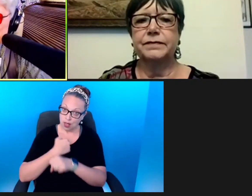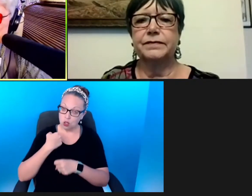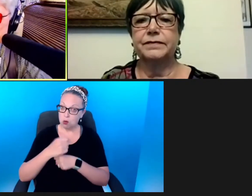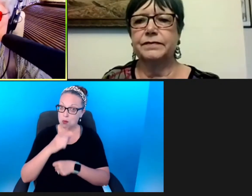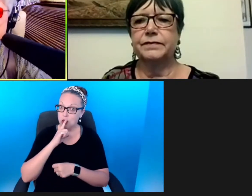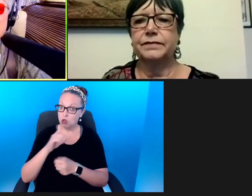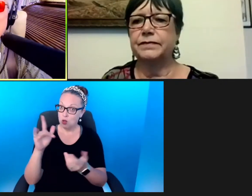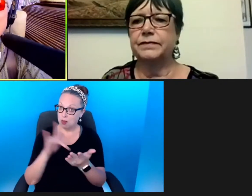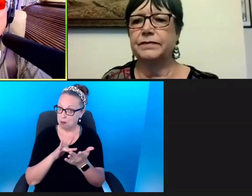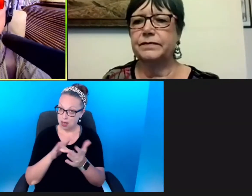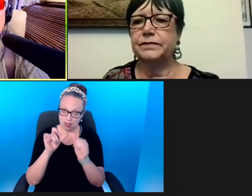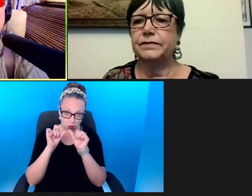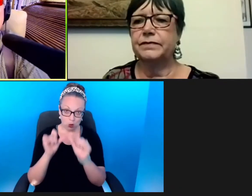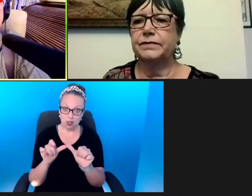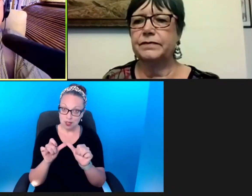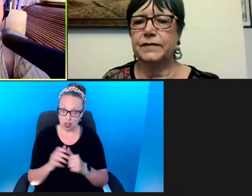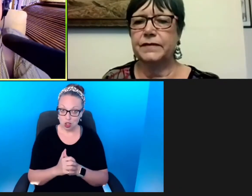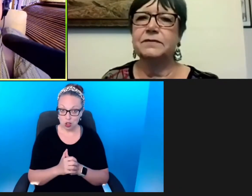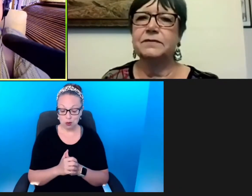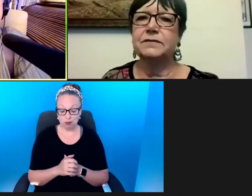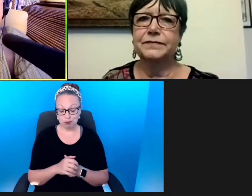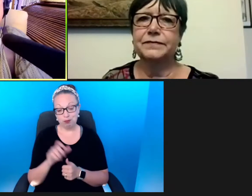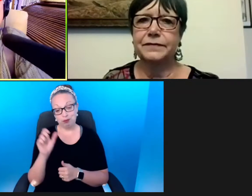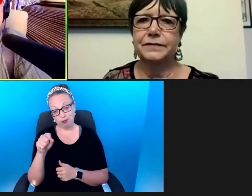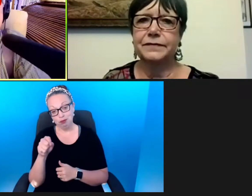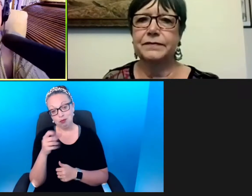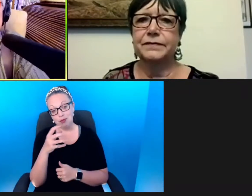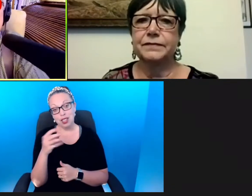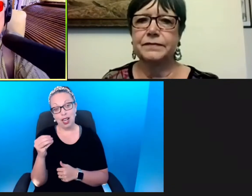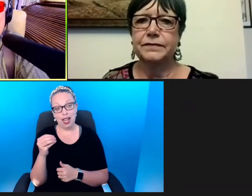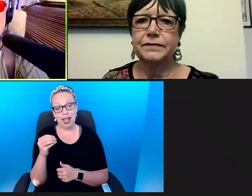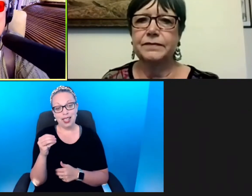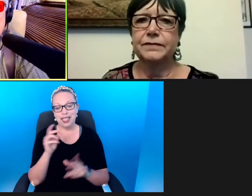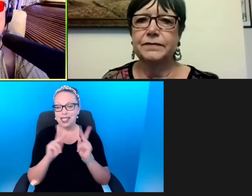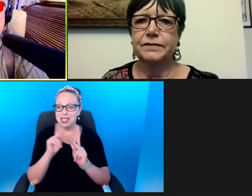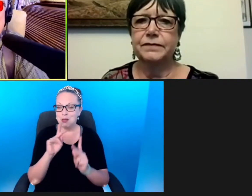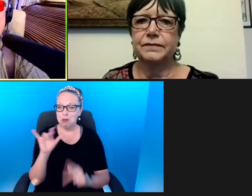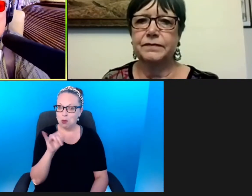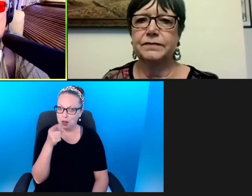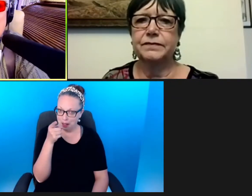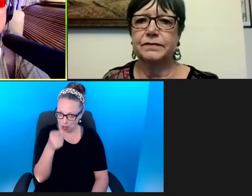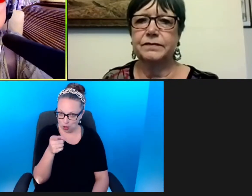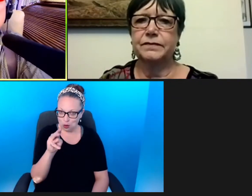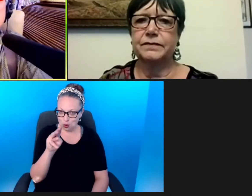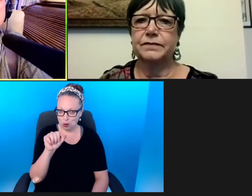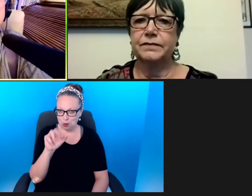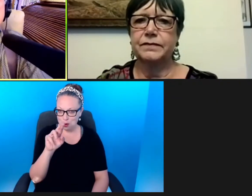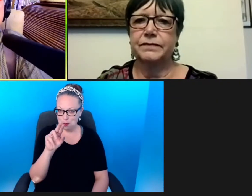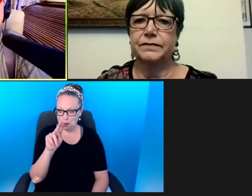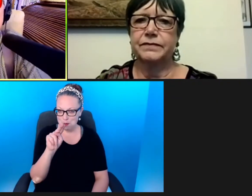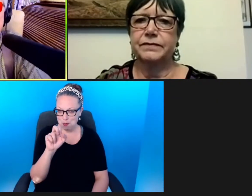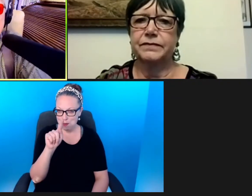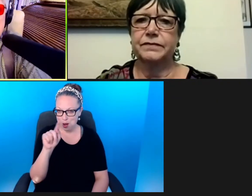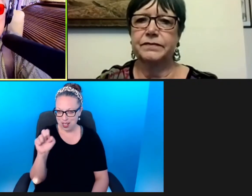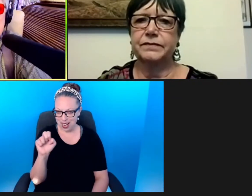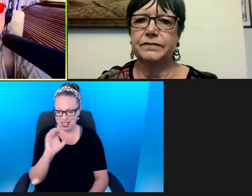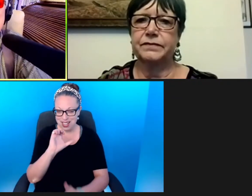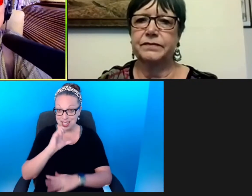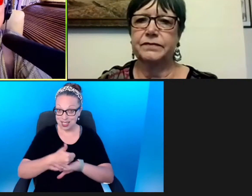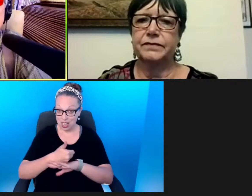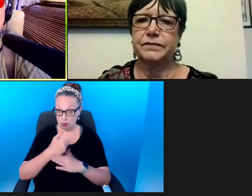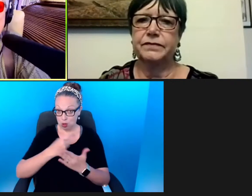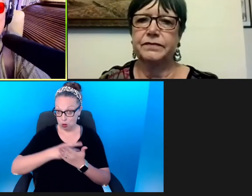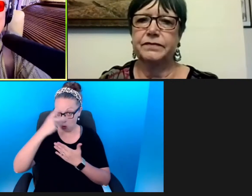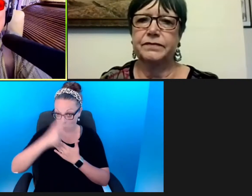continue. And Marnette, it's people like you that established the programs,